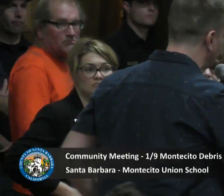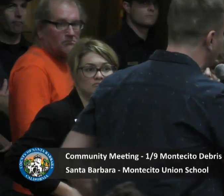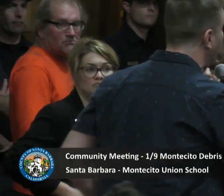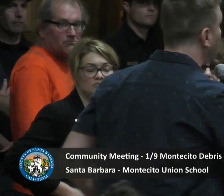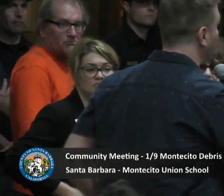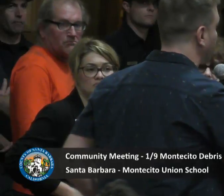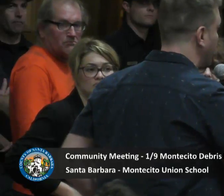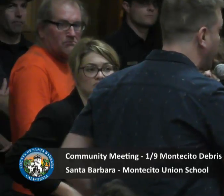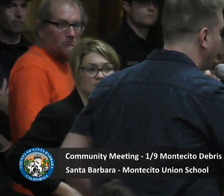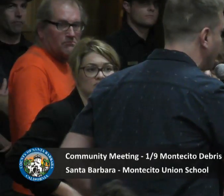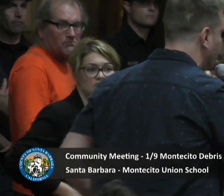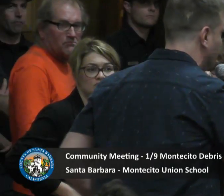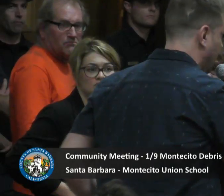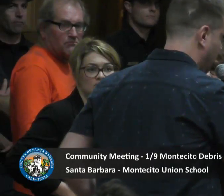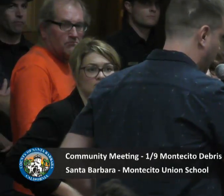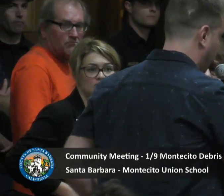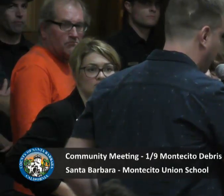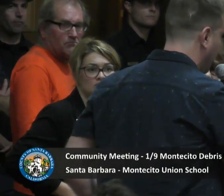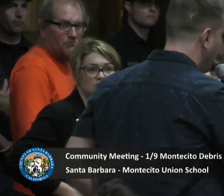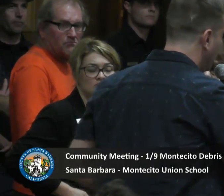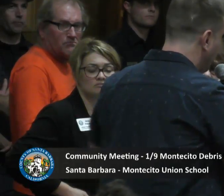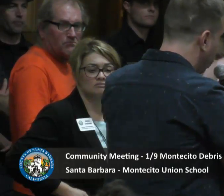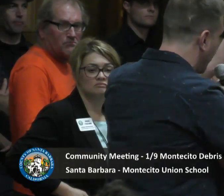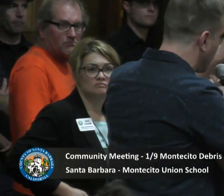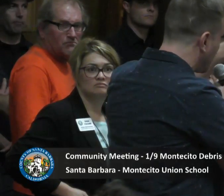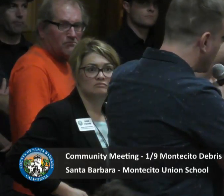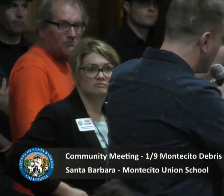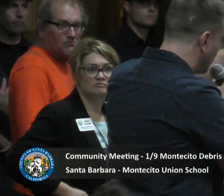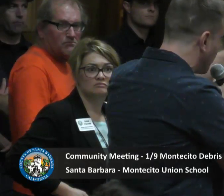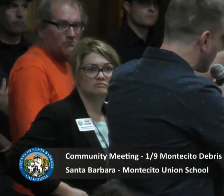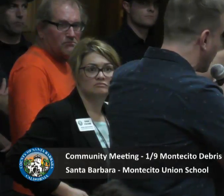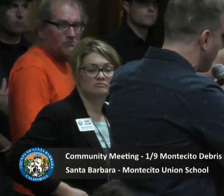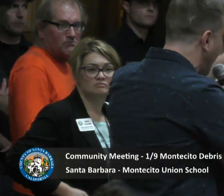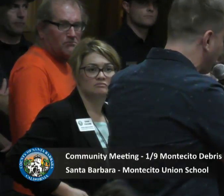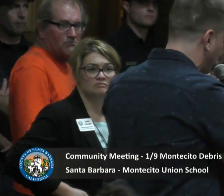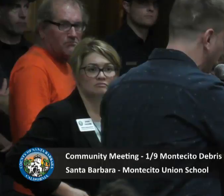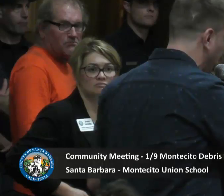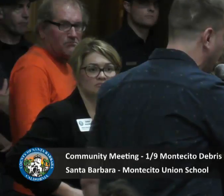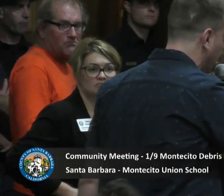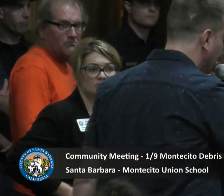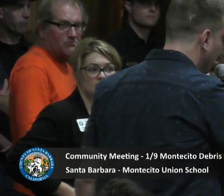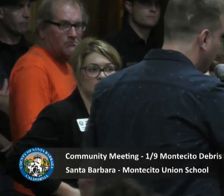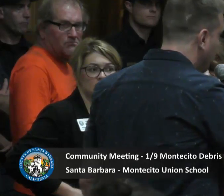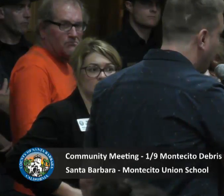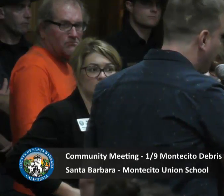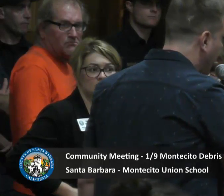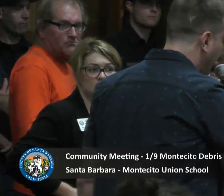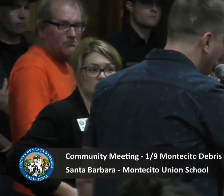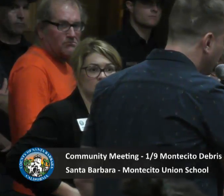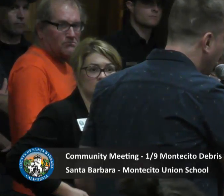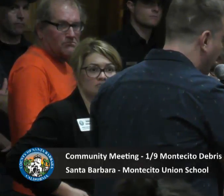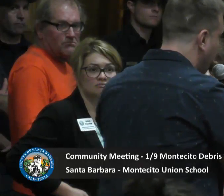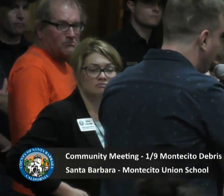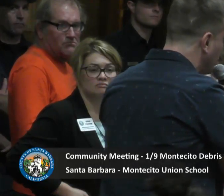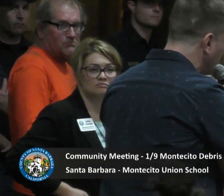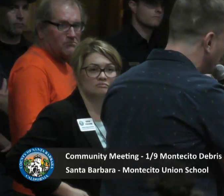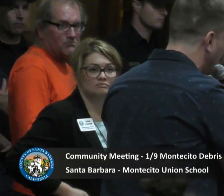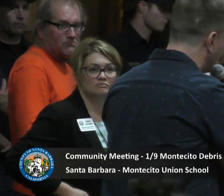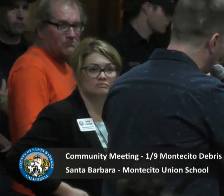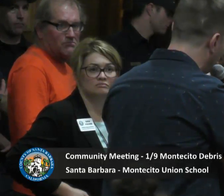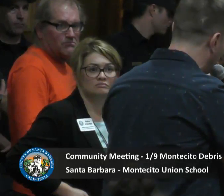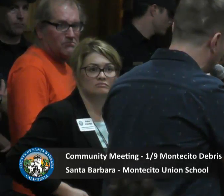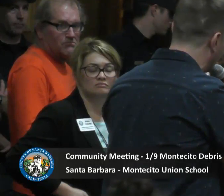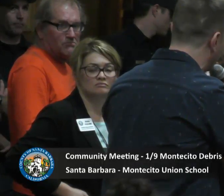told me that no one in the county was in touch with people that do this kind of map for a living and that can